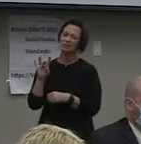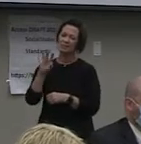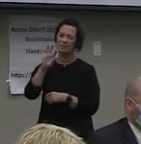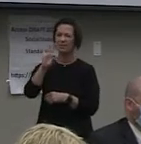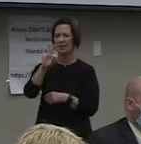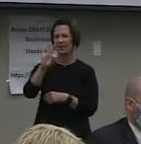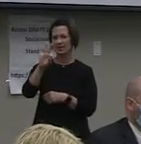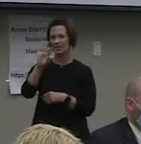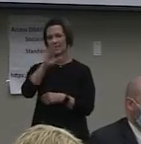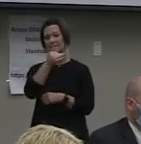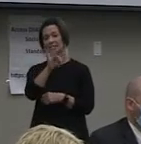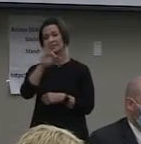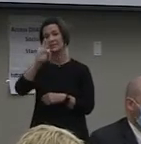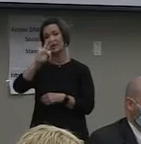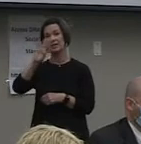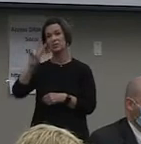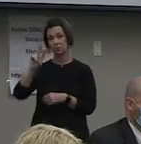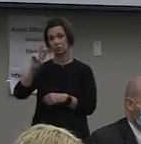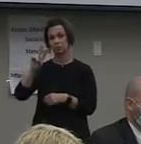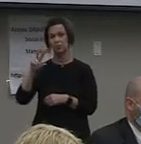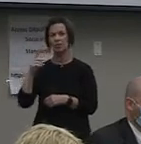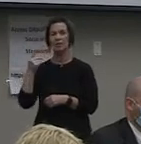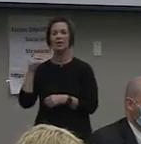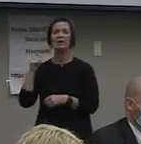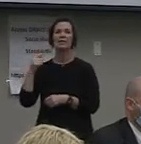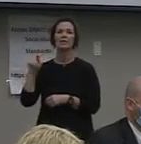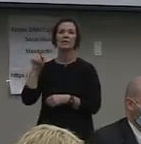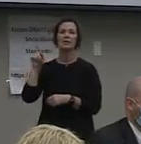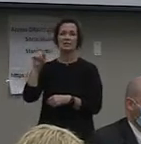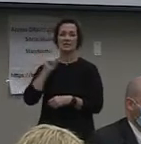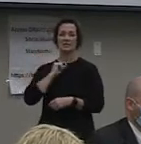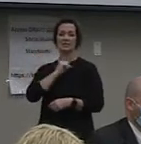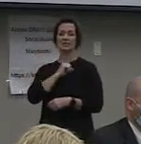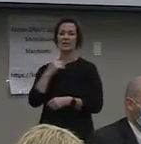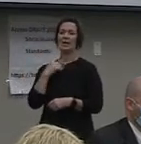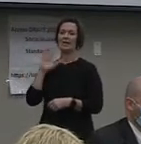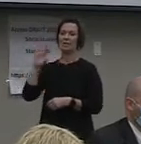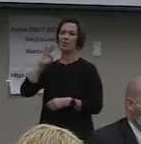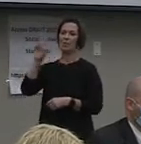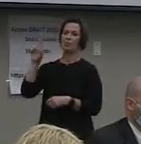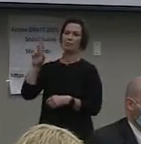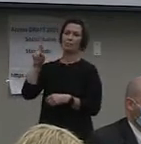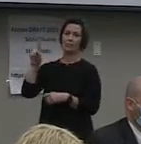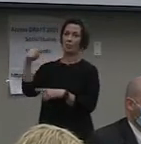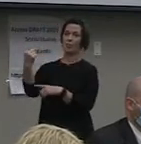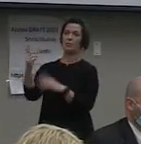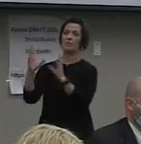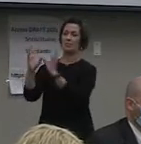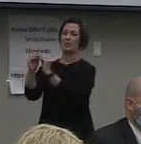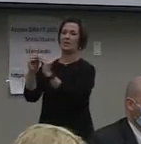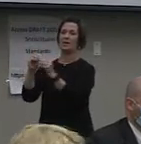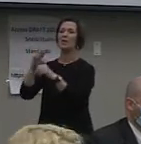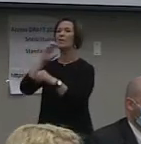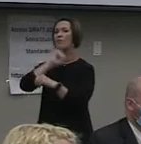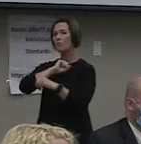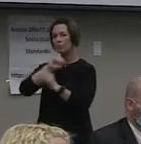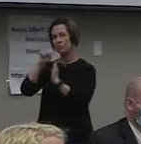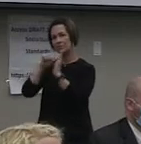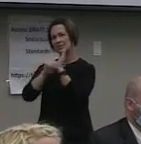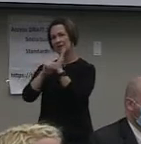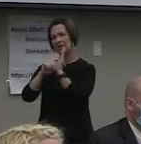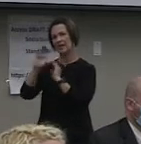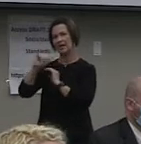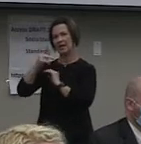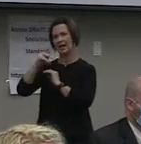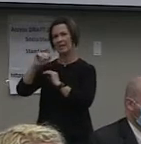1992, the House and the Senate had their only meeting of the legislature in the old state capitol since